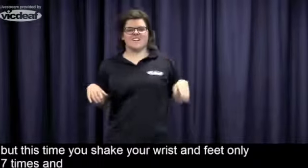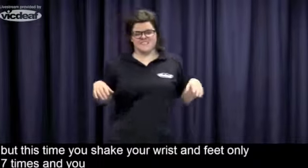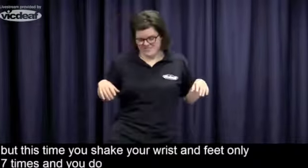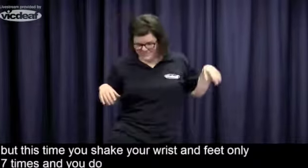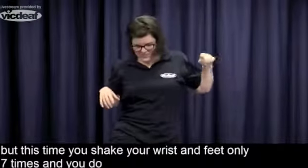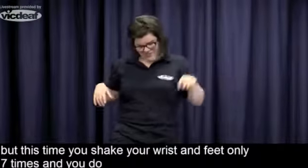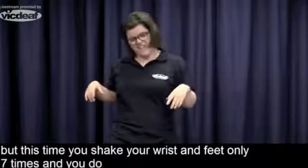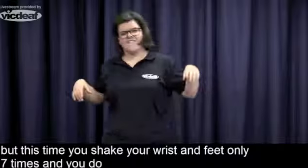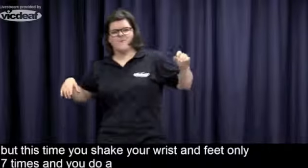5 times.